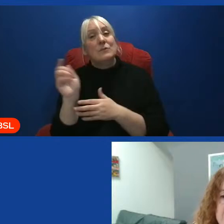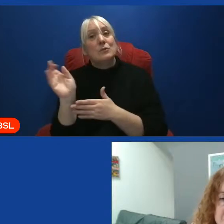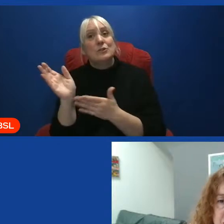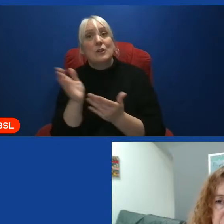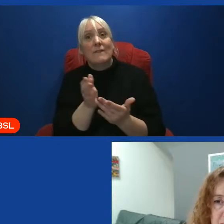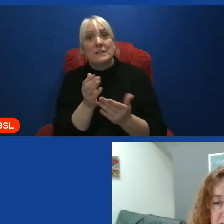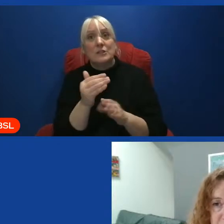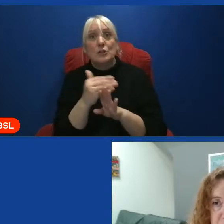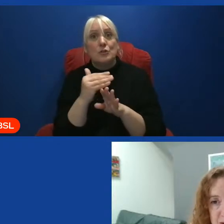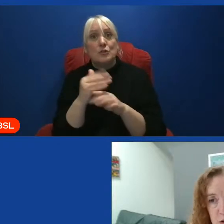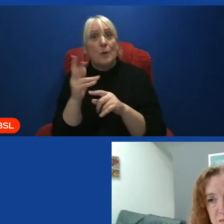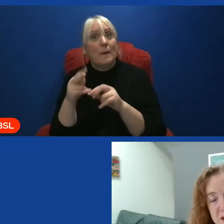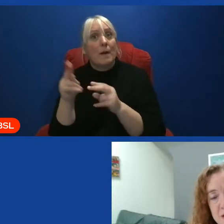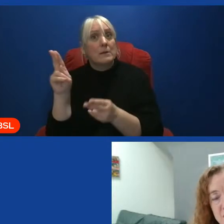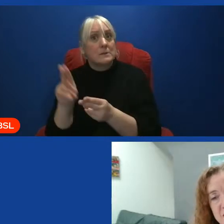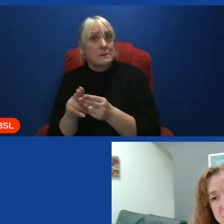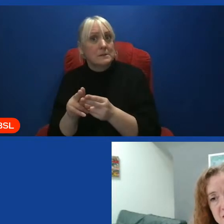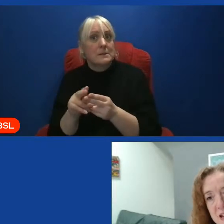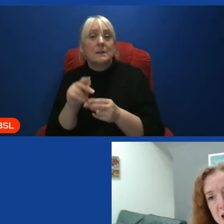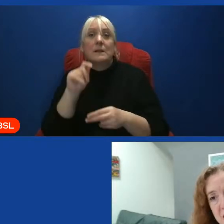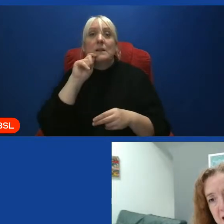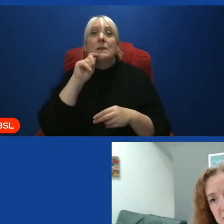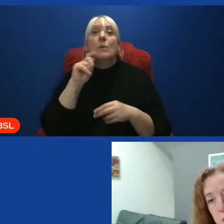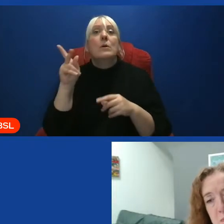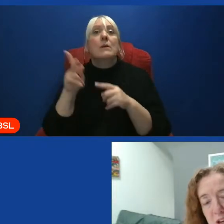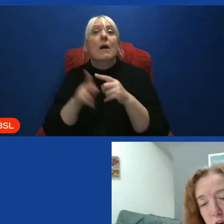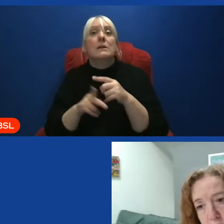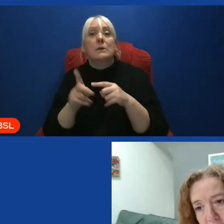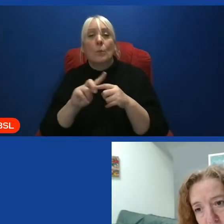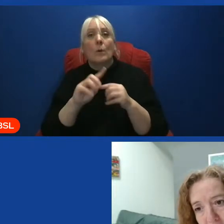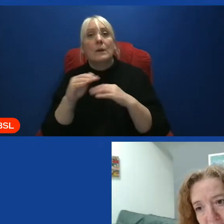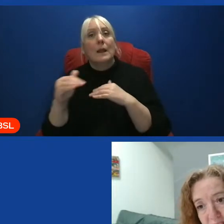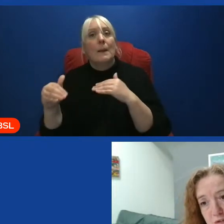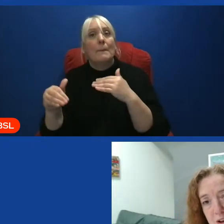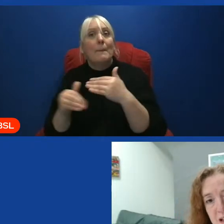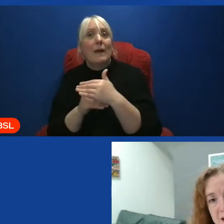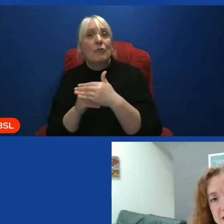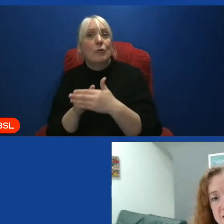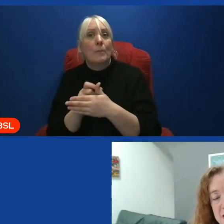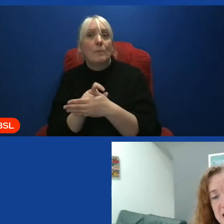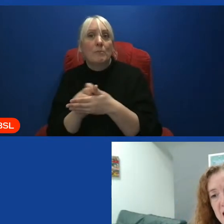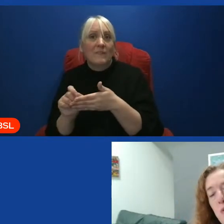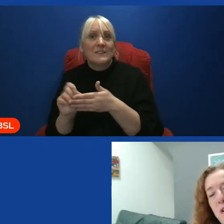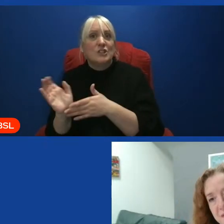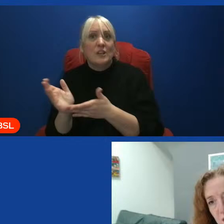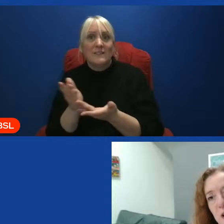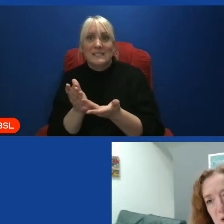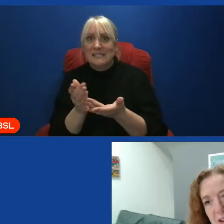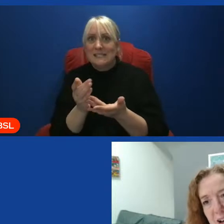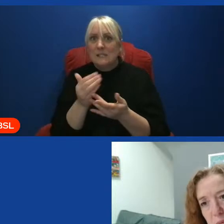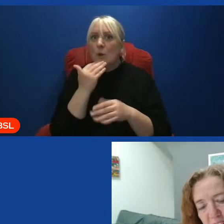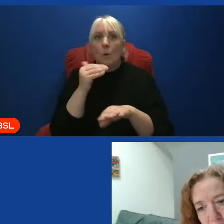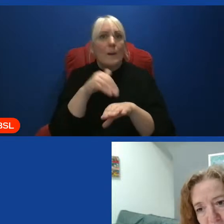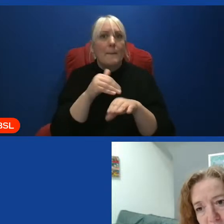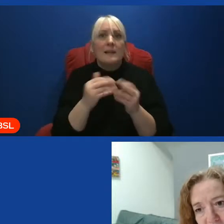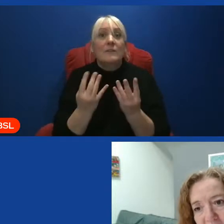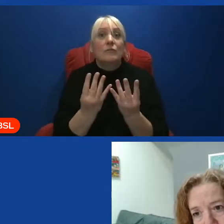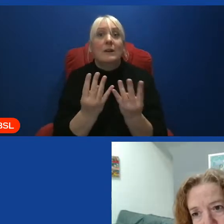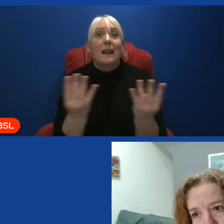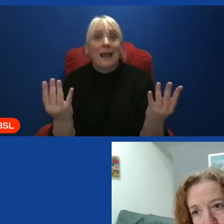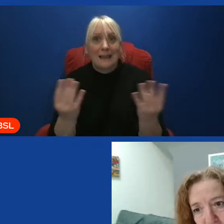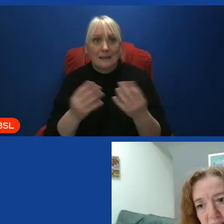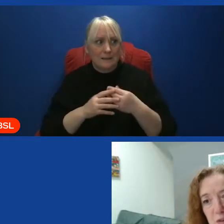that would be done by cutting backroom services, and there would be no real impact to the front line. And what followed that was